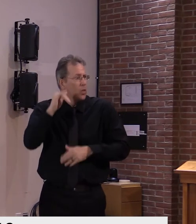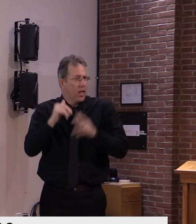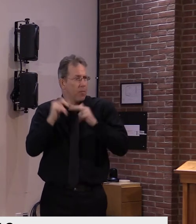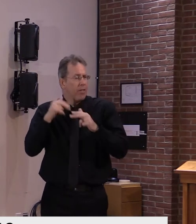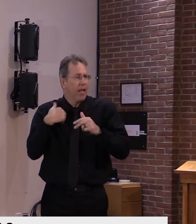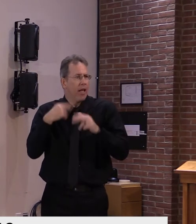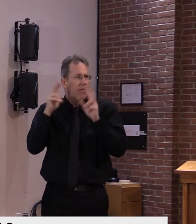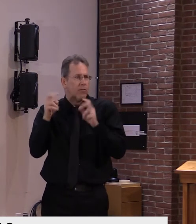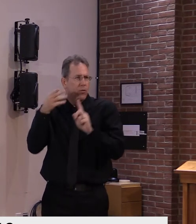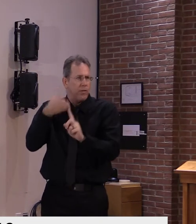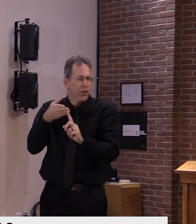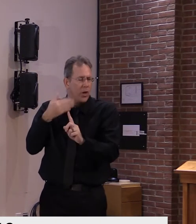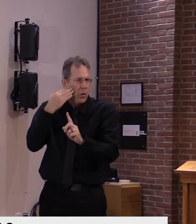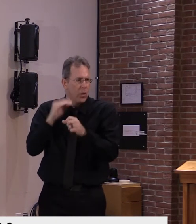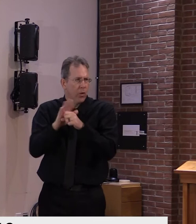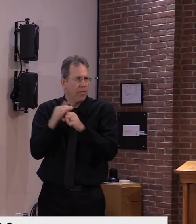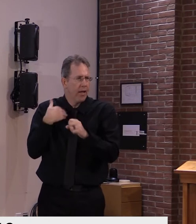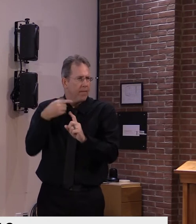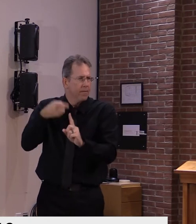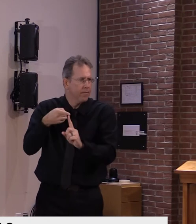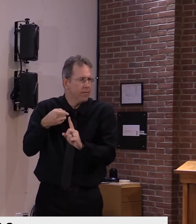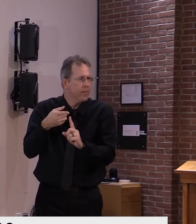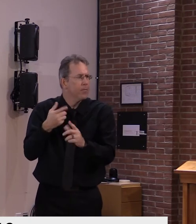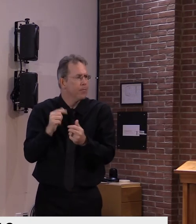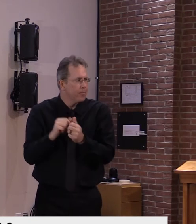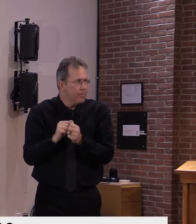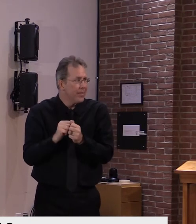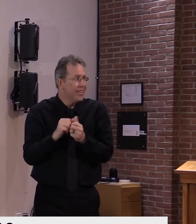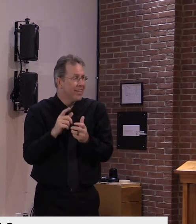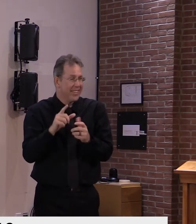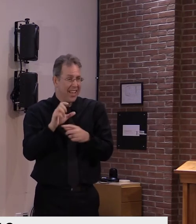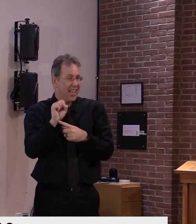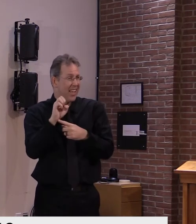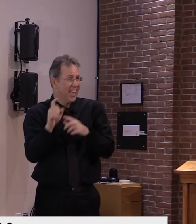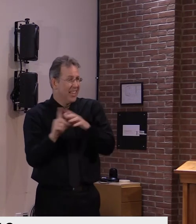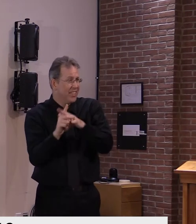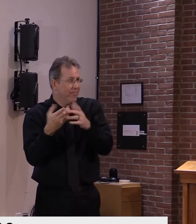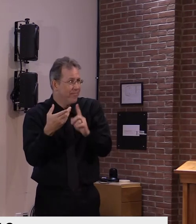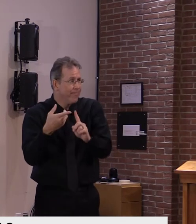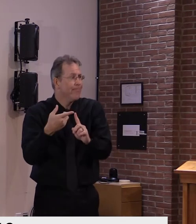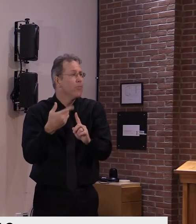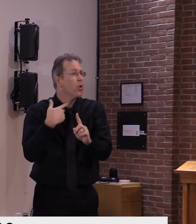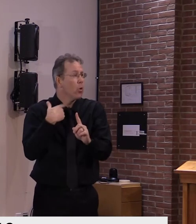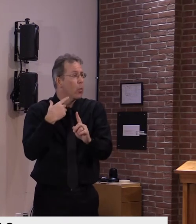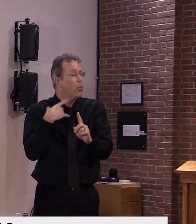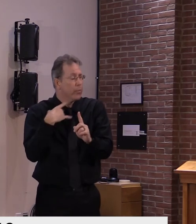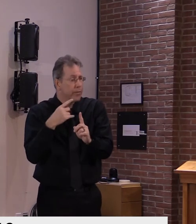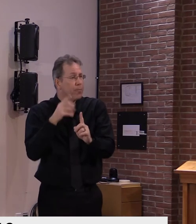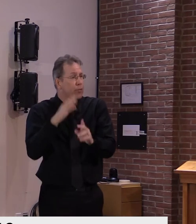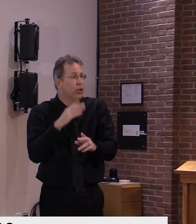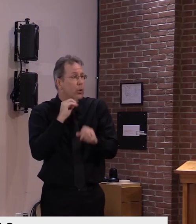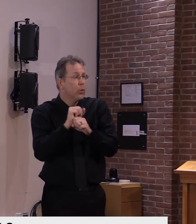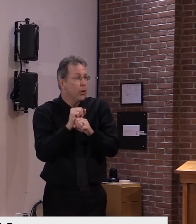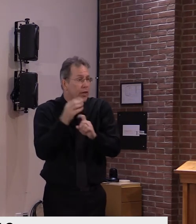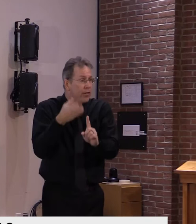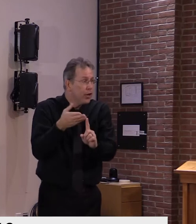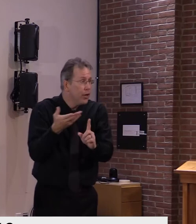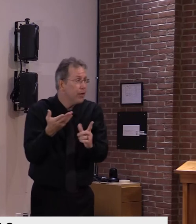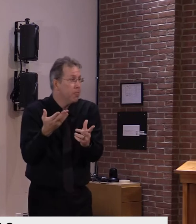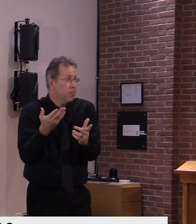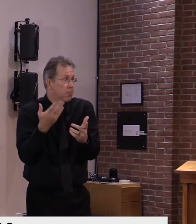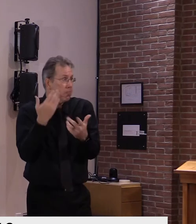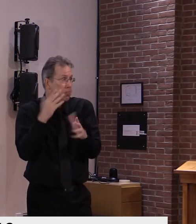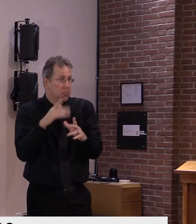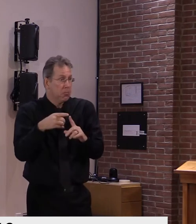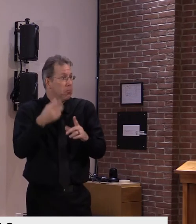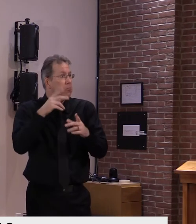my opening remarks. Somebody who worked while asymptomatic, only to become symptomatic and find out